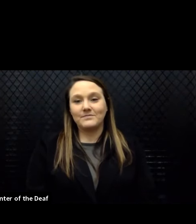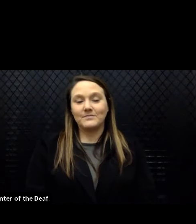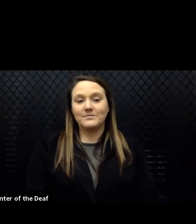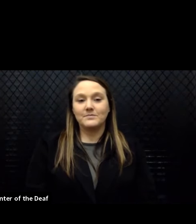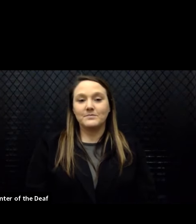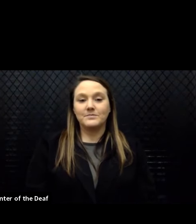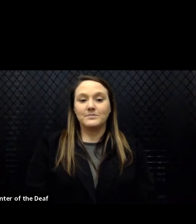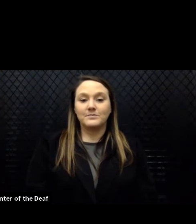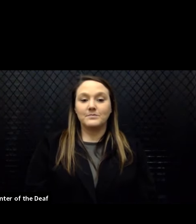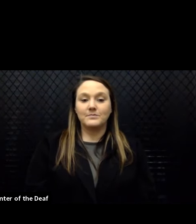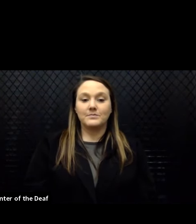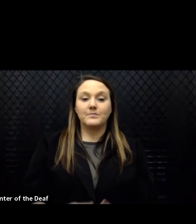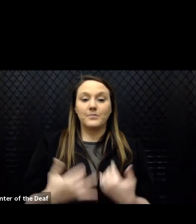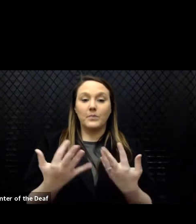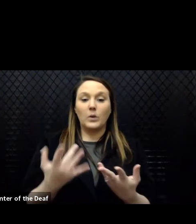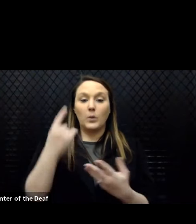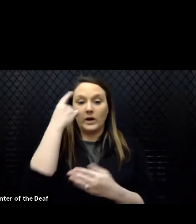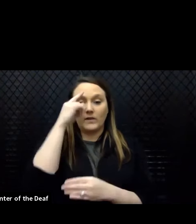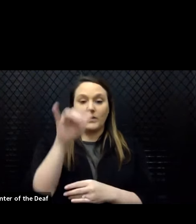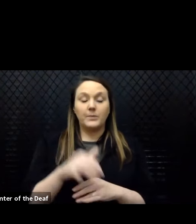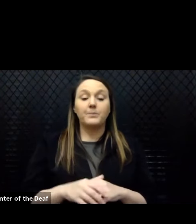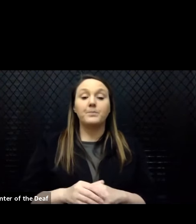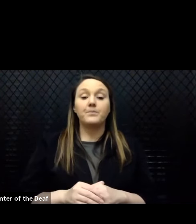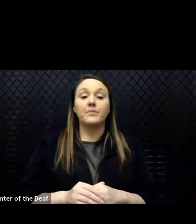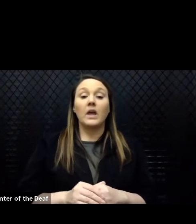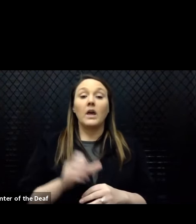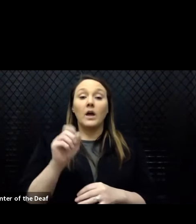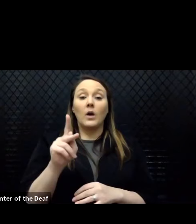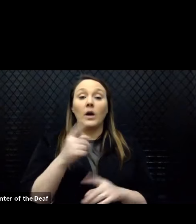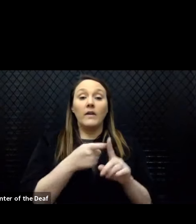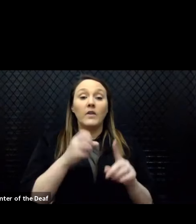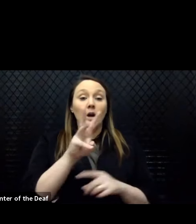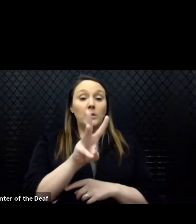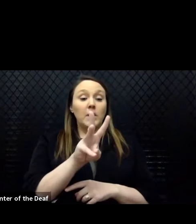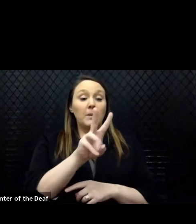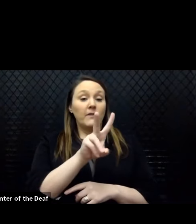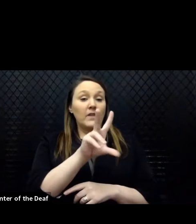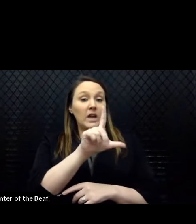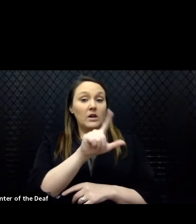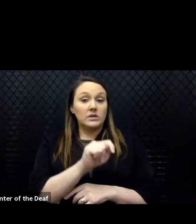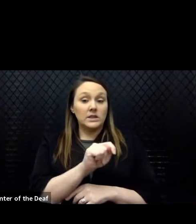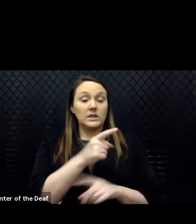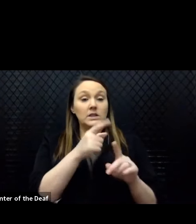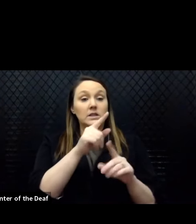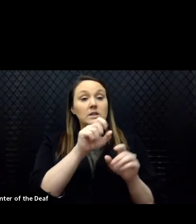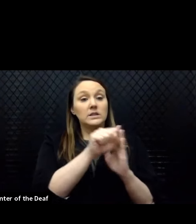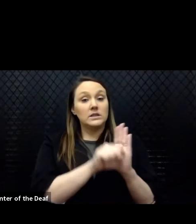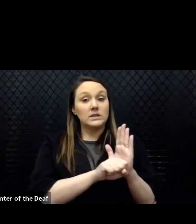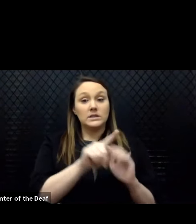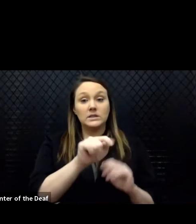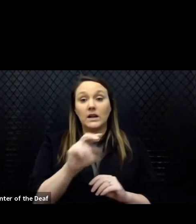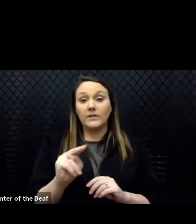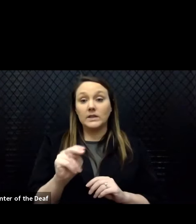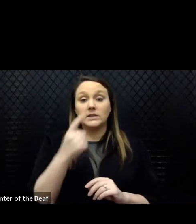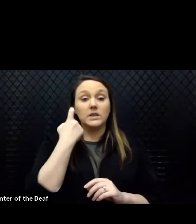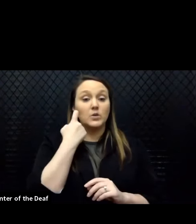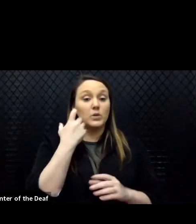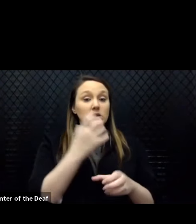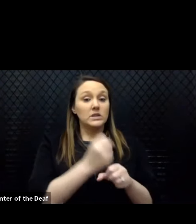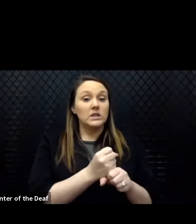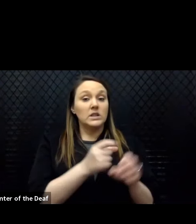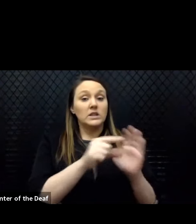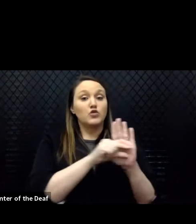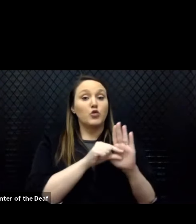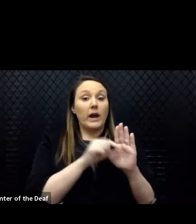All right, we're waiting on some questions. Okay, from WBLT, the state of Tennessee recently received a grade of F